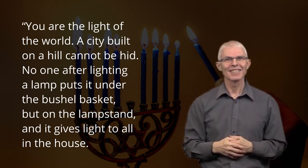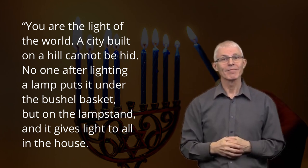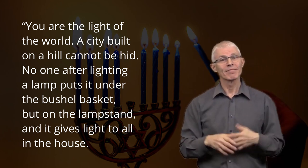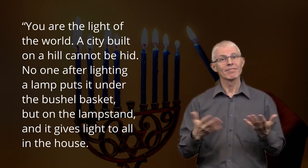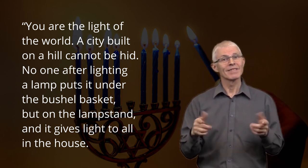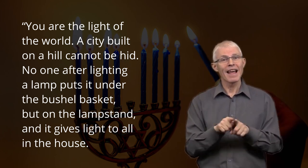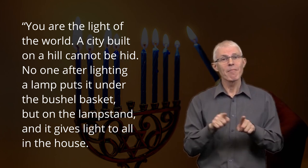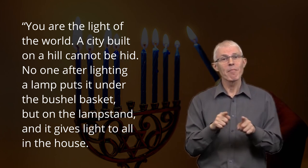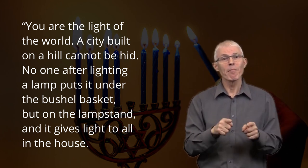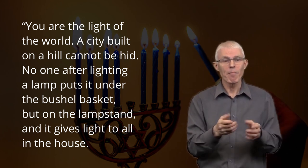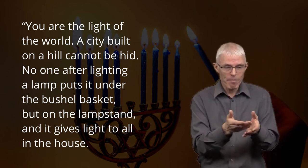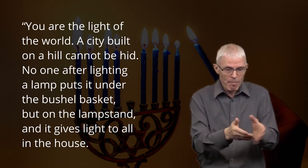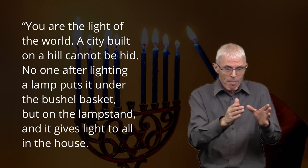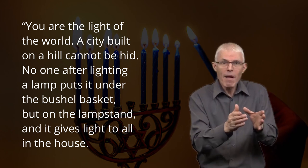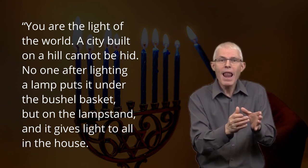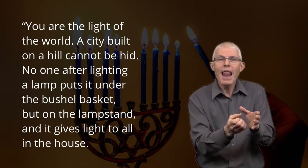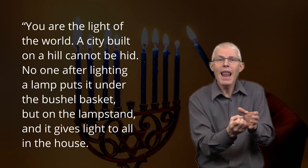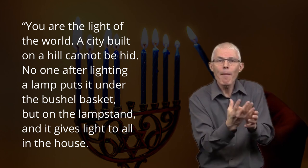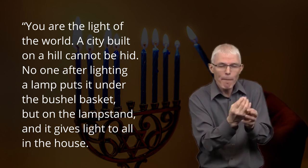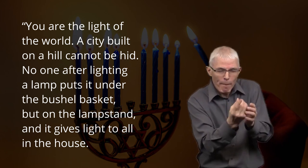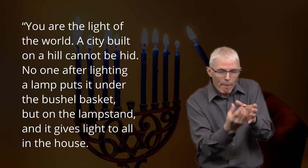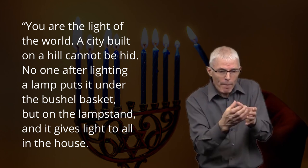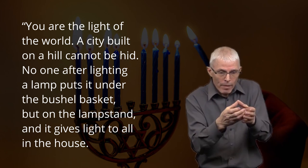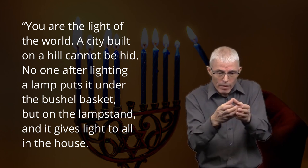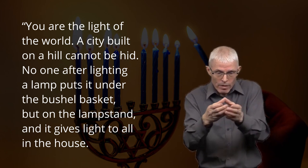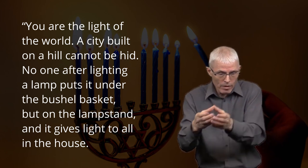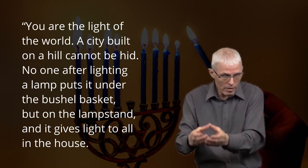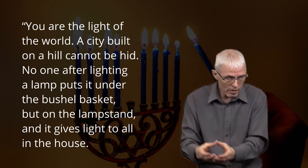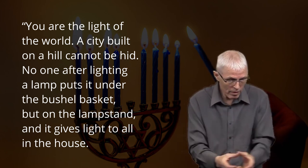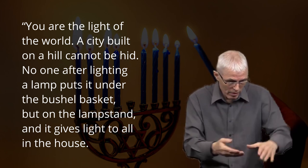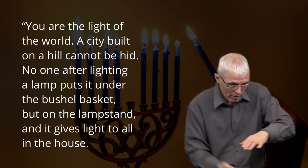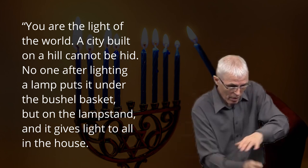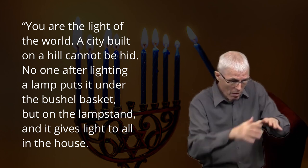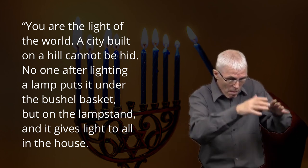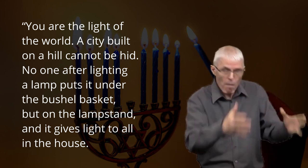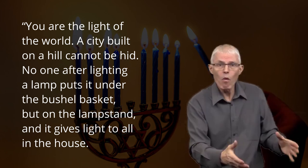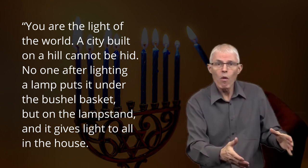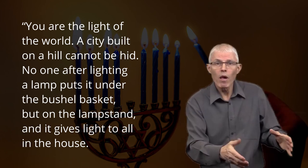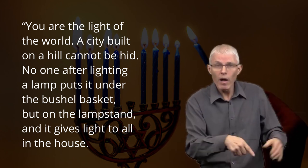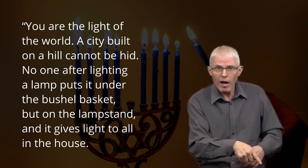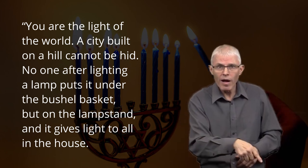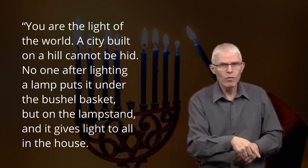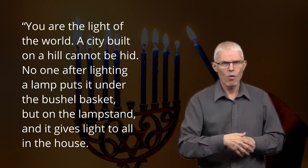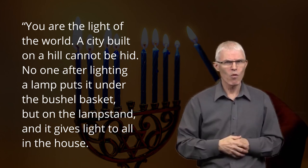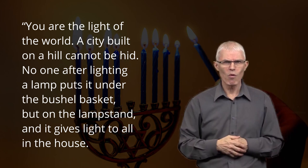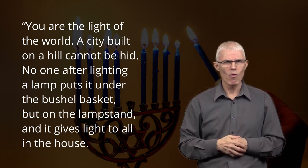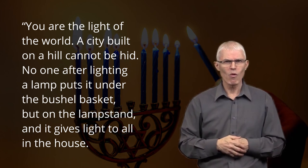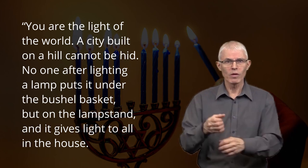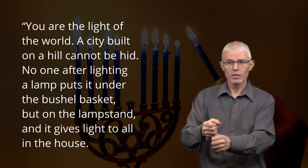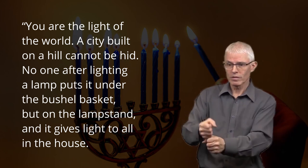No one, after lighting a light, puts it under the bushel basket.